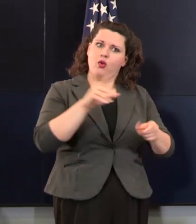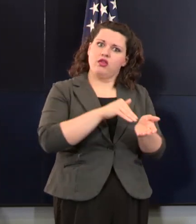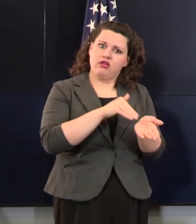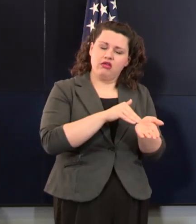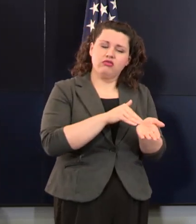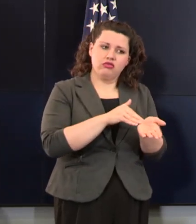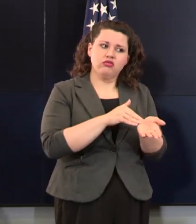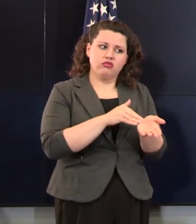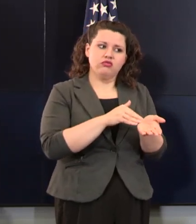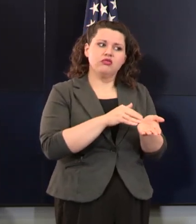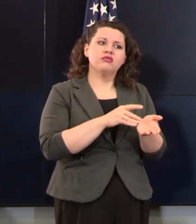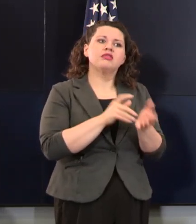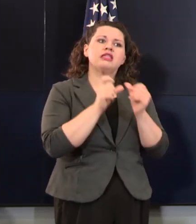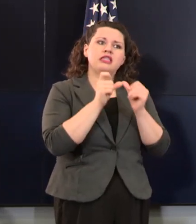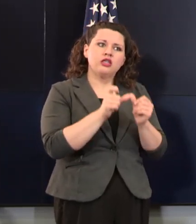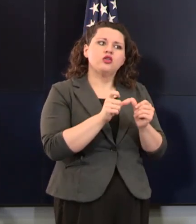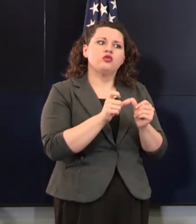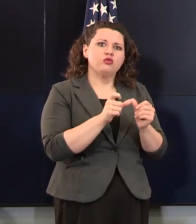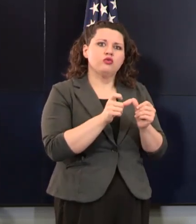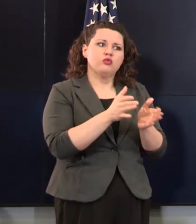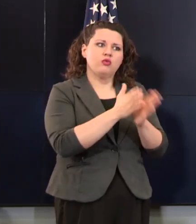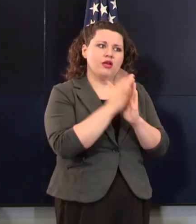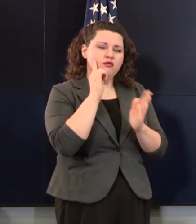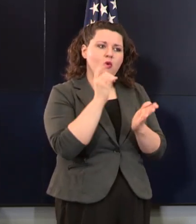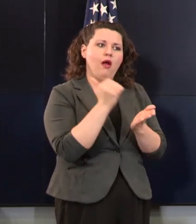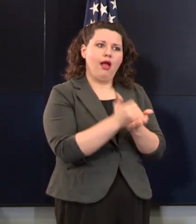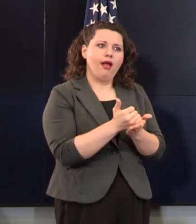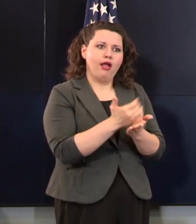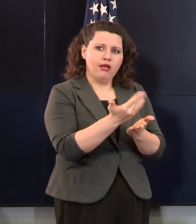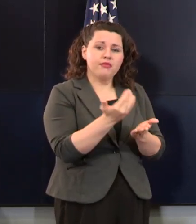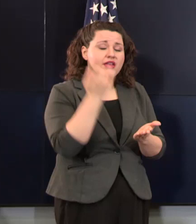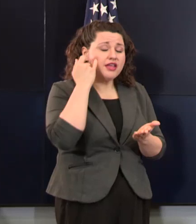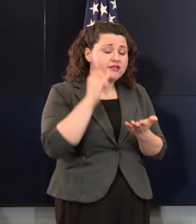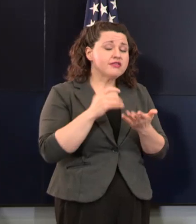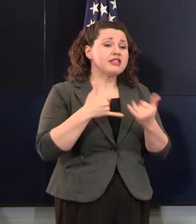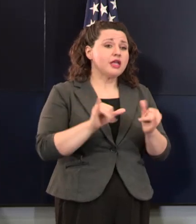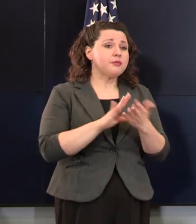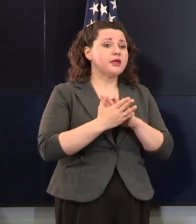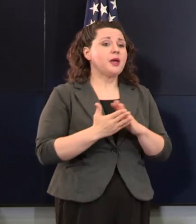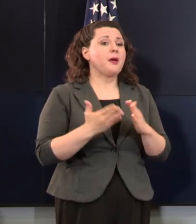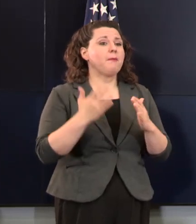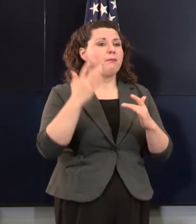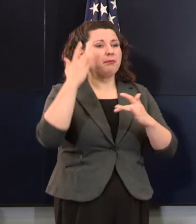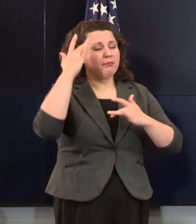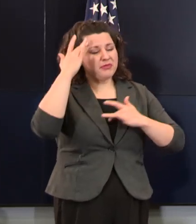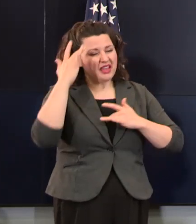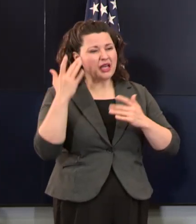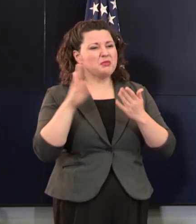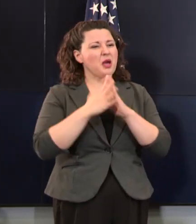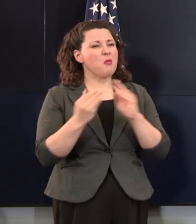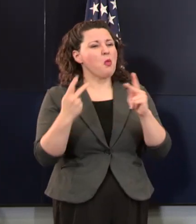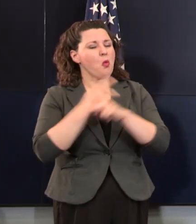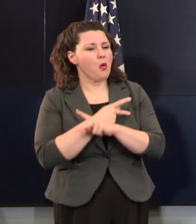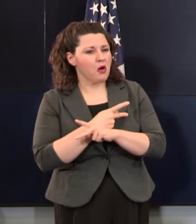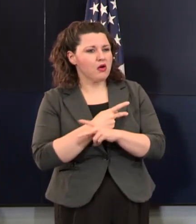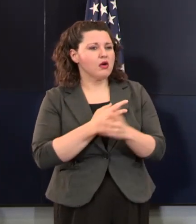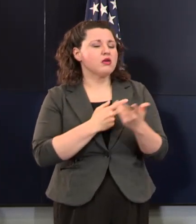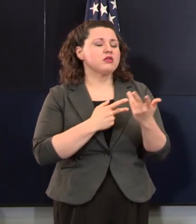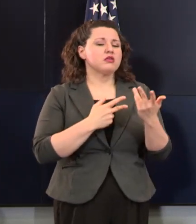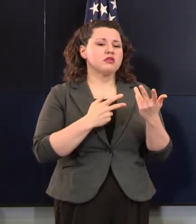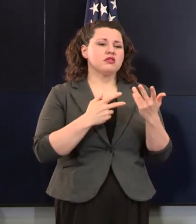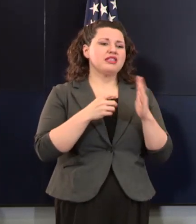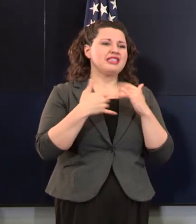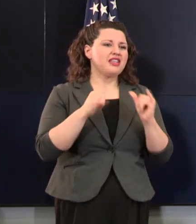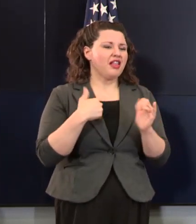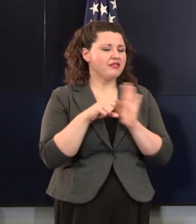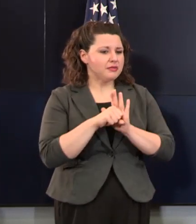they should continue to seek health care. If they continue to worsen, if they continue to be symptomatic, if you are sick and you have